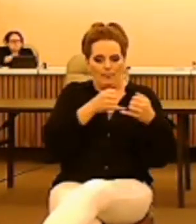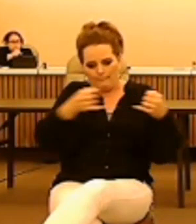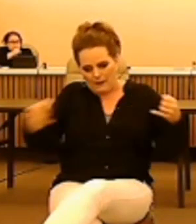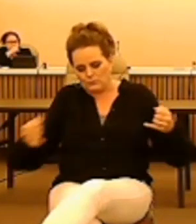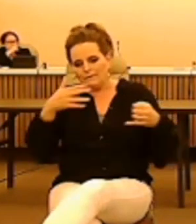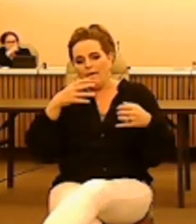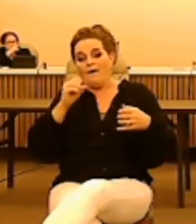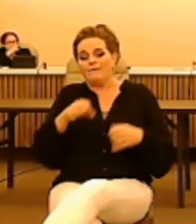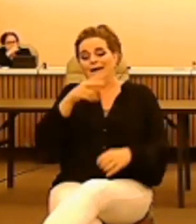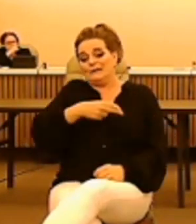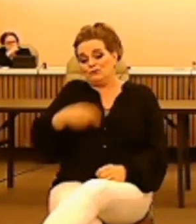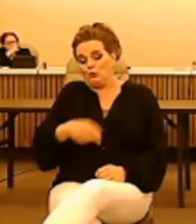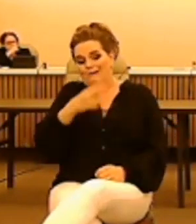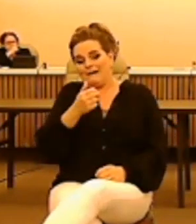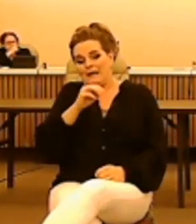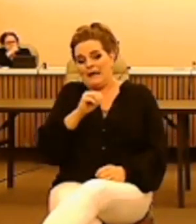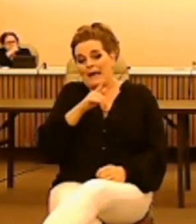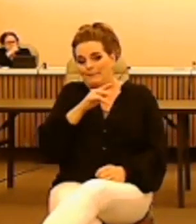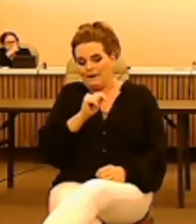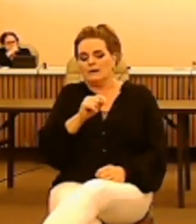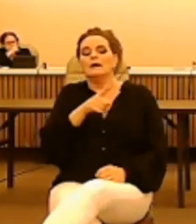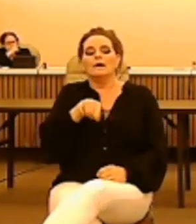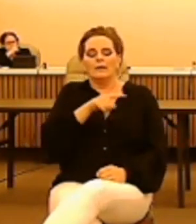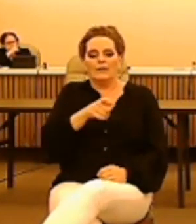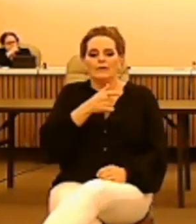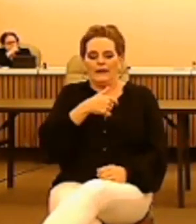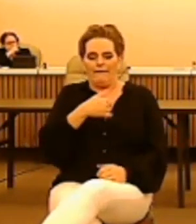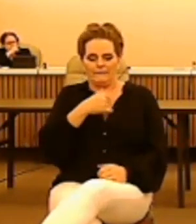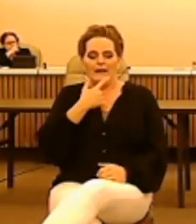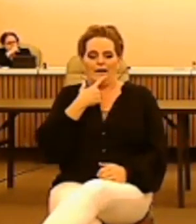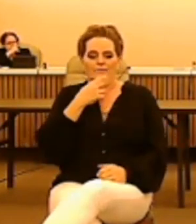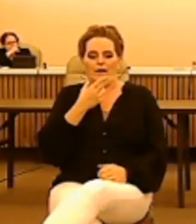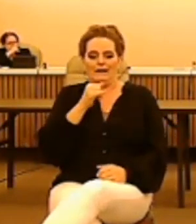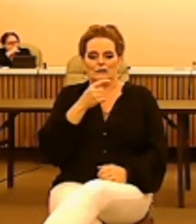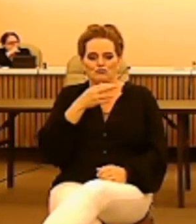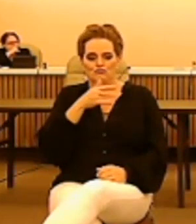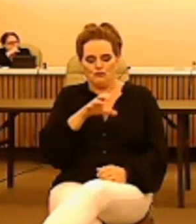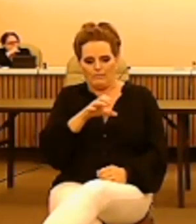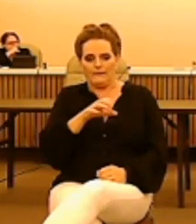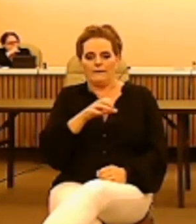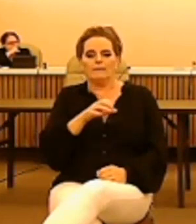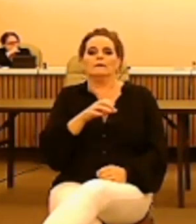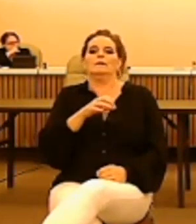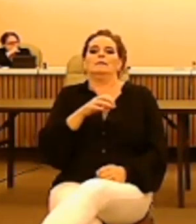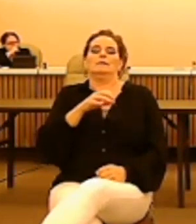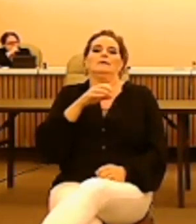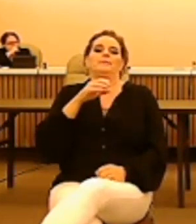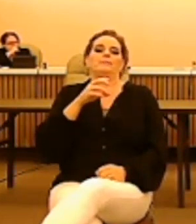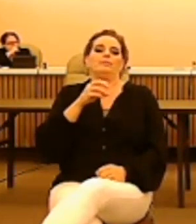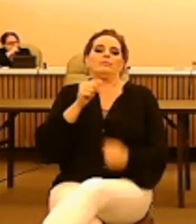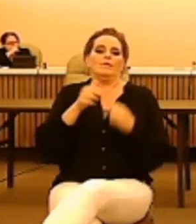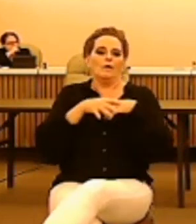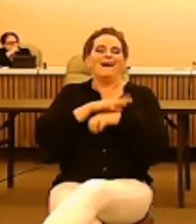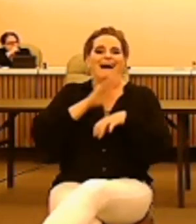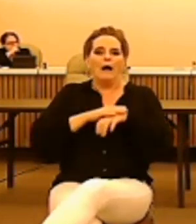historic hamlet, they have to have a historic facade on the building. And then